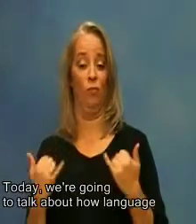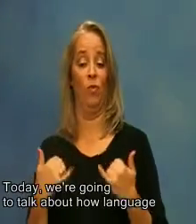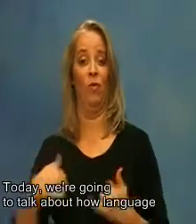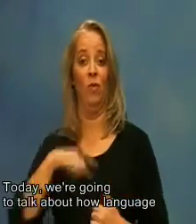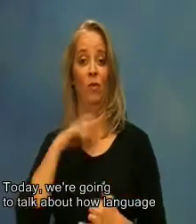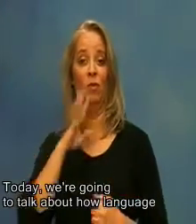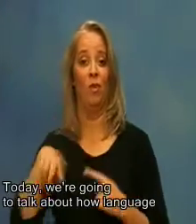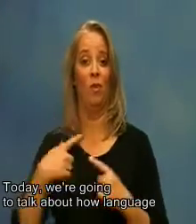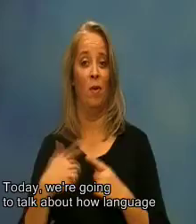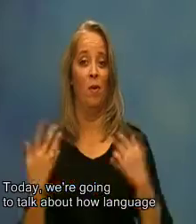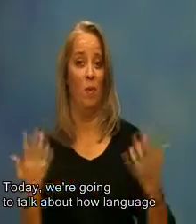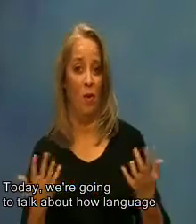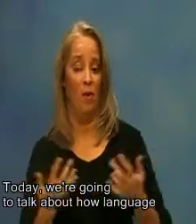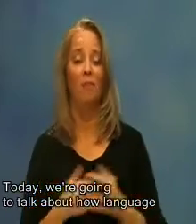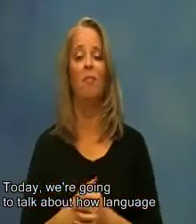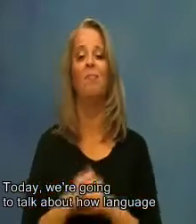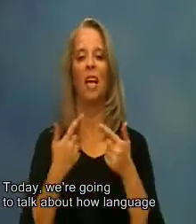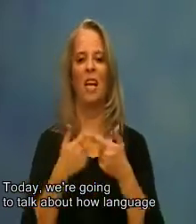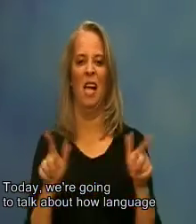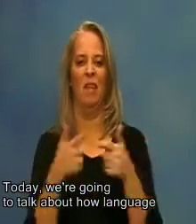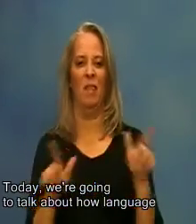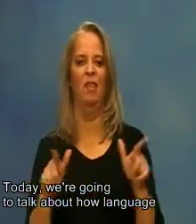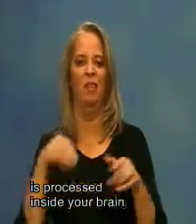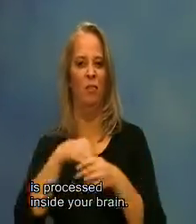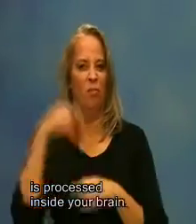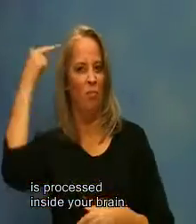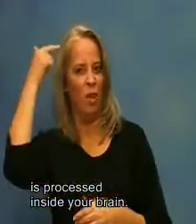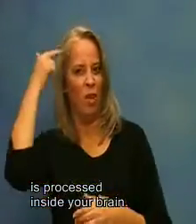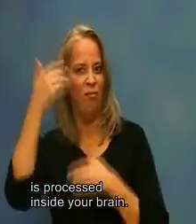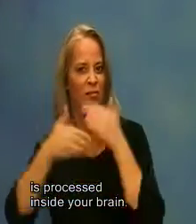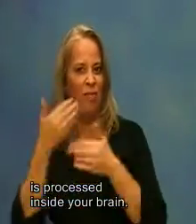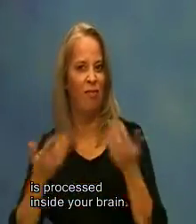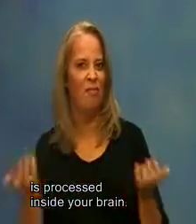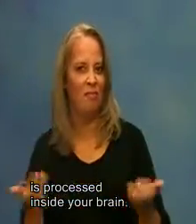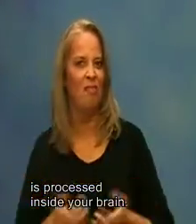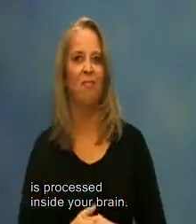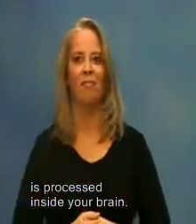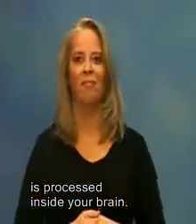Today we're going to talk about how language is processed inside your brain.